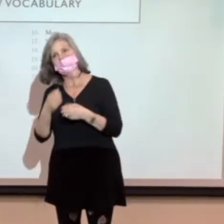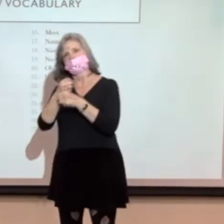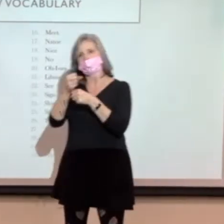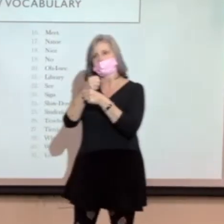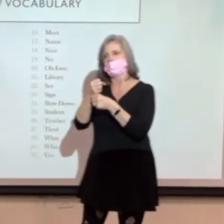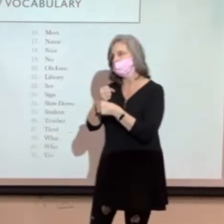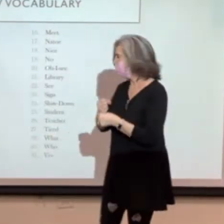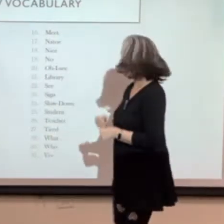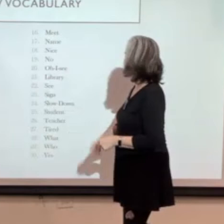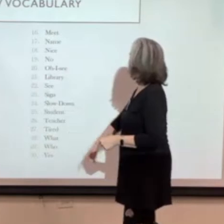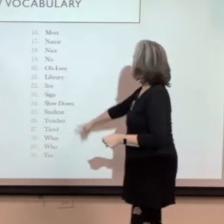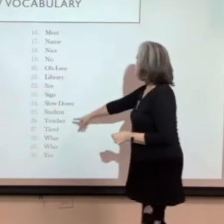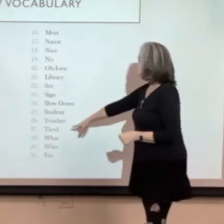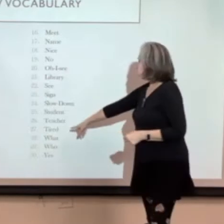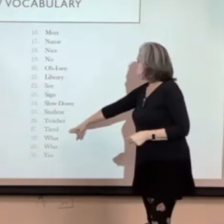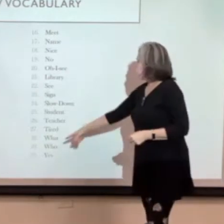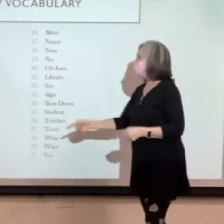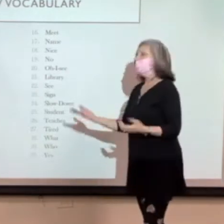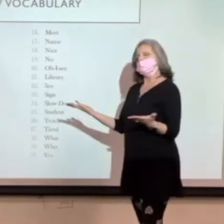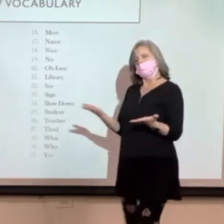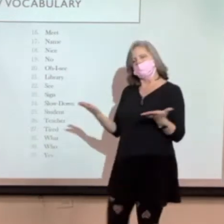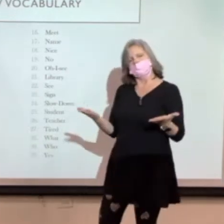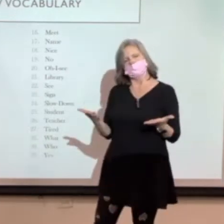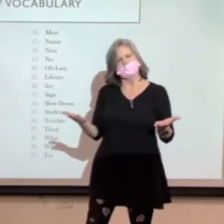through with our coffee. What?